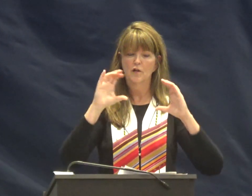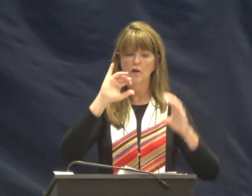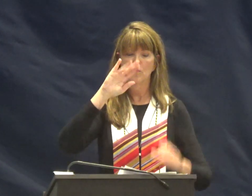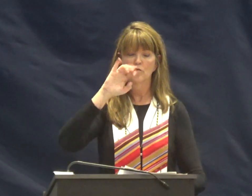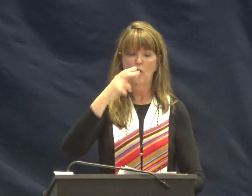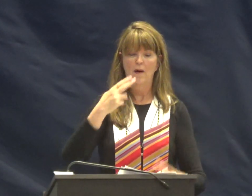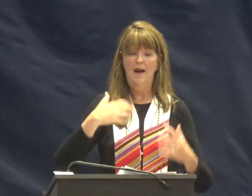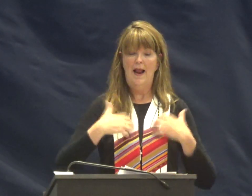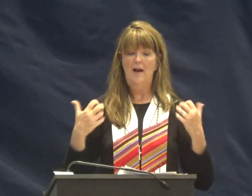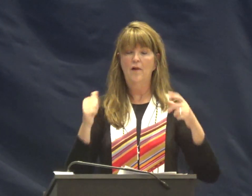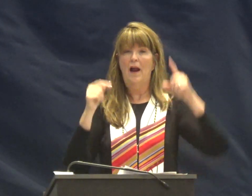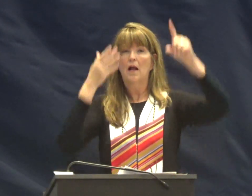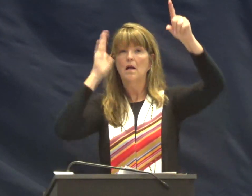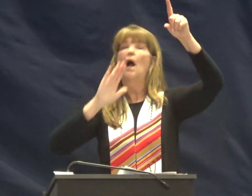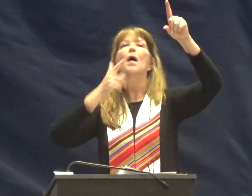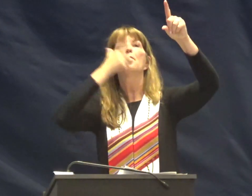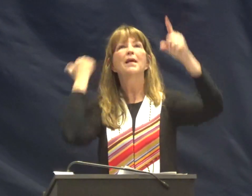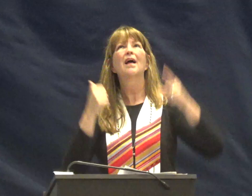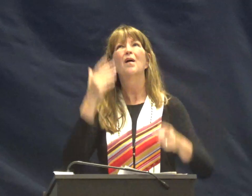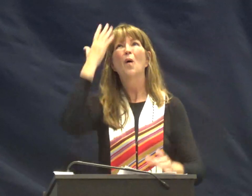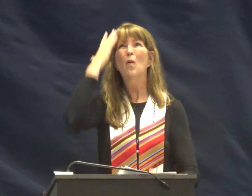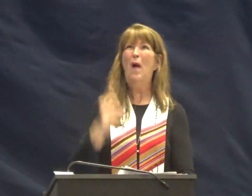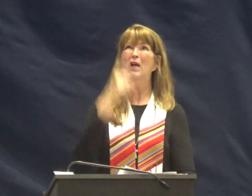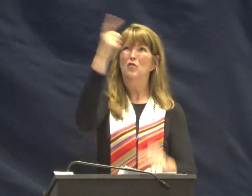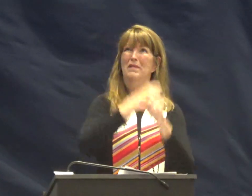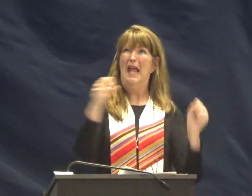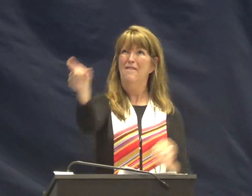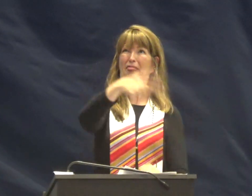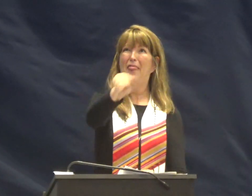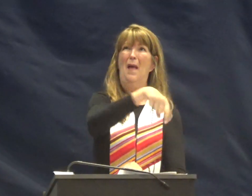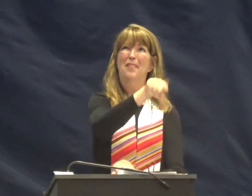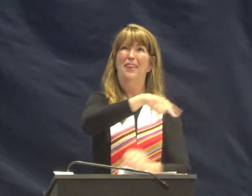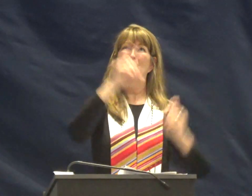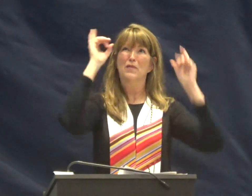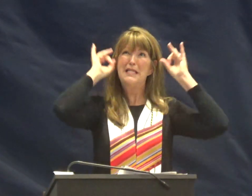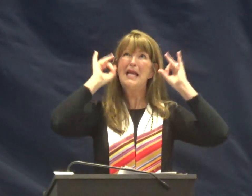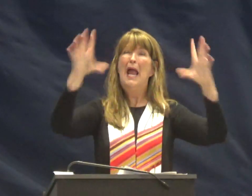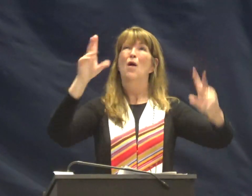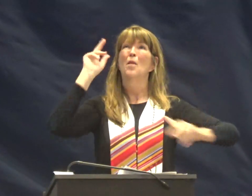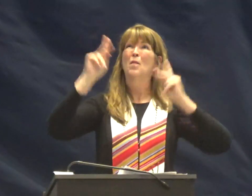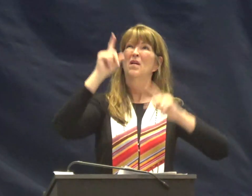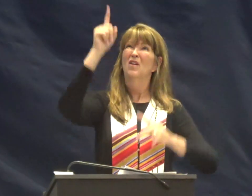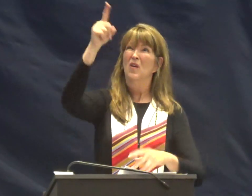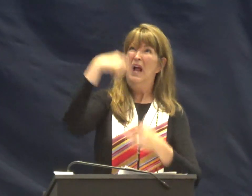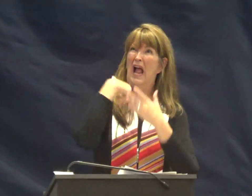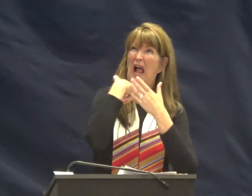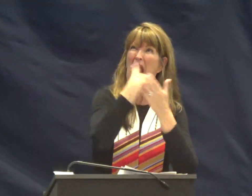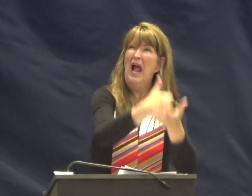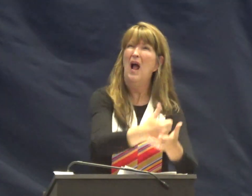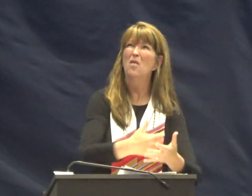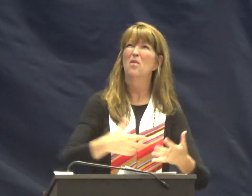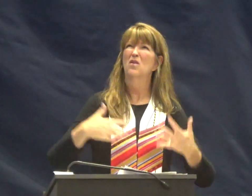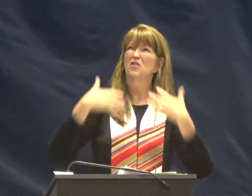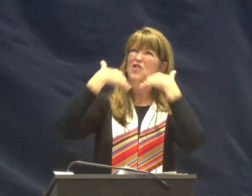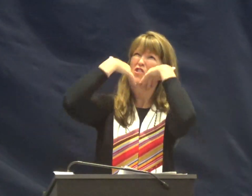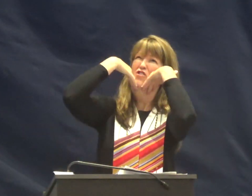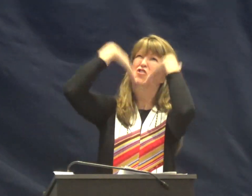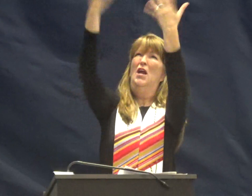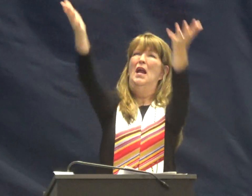Jonah and God have a very interesting conversation. Jonah's mad at God. Jonah's saying, why are you saving those folks? Why are you helping